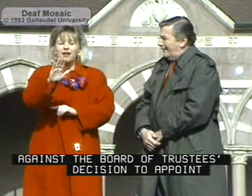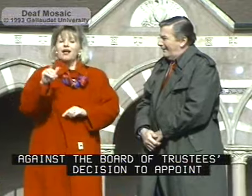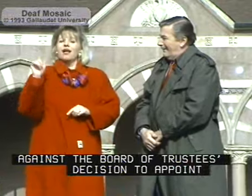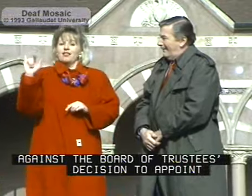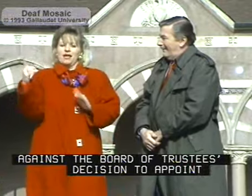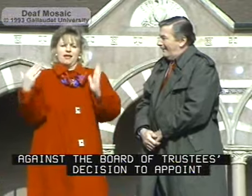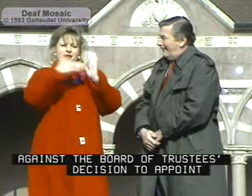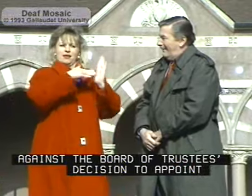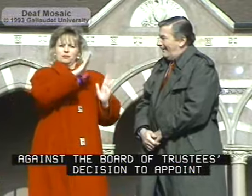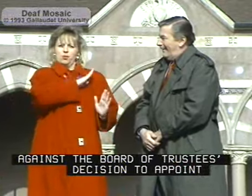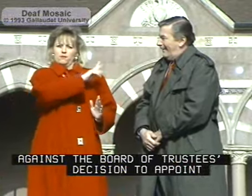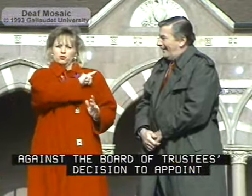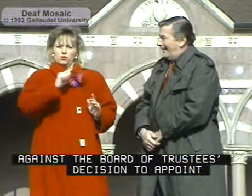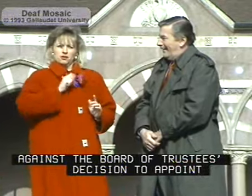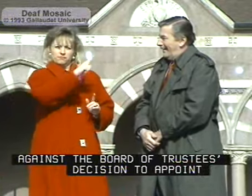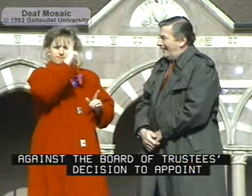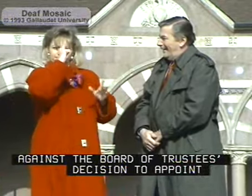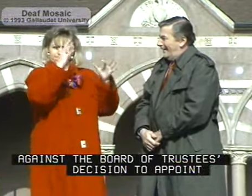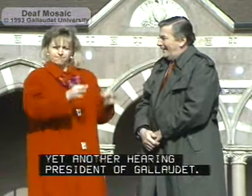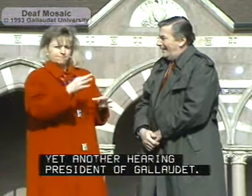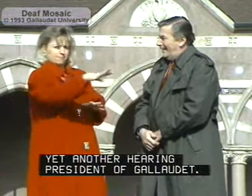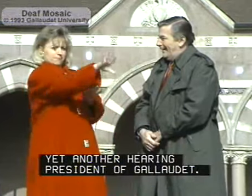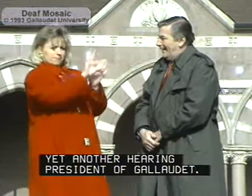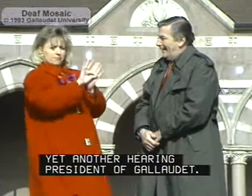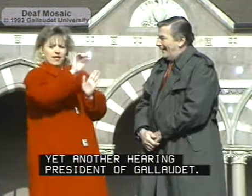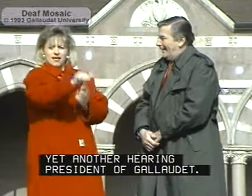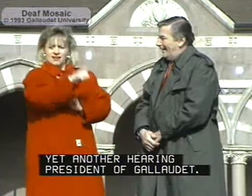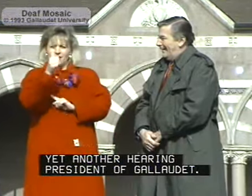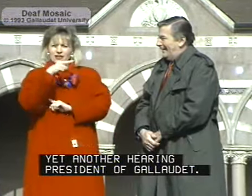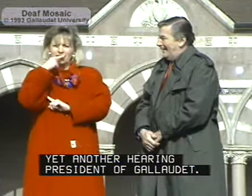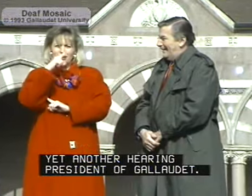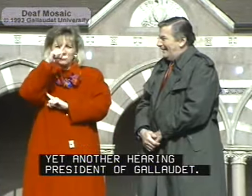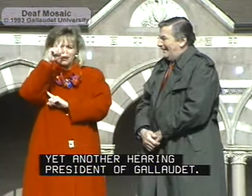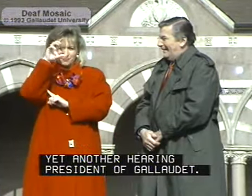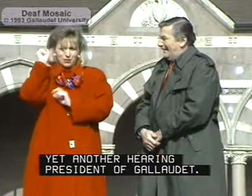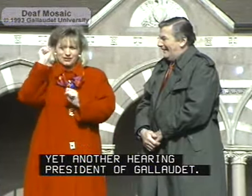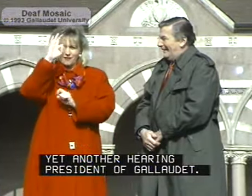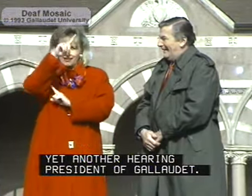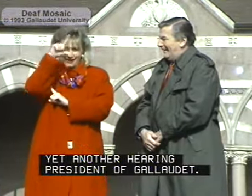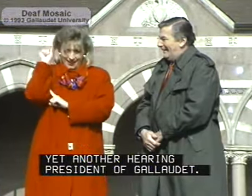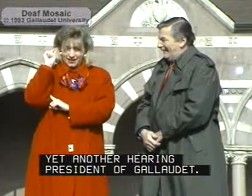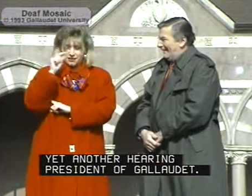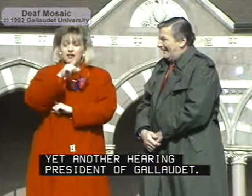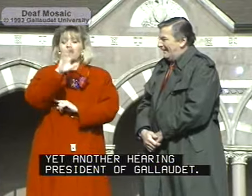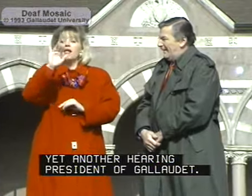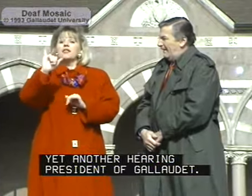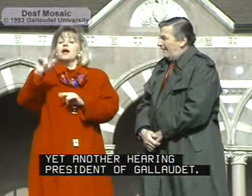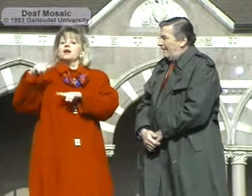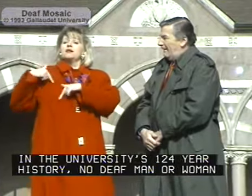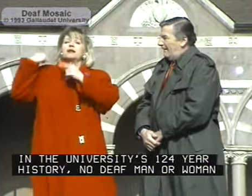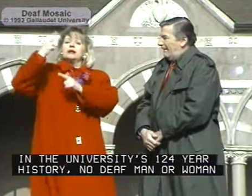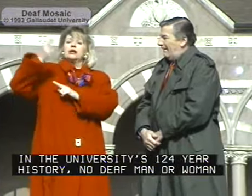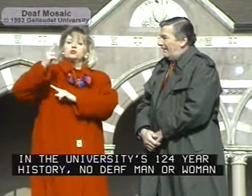Trustees' decision to appoint yet another hearing president of Gallaudet. In the